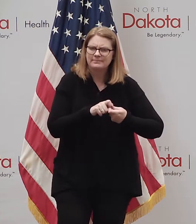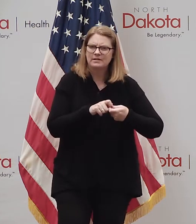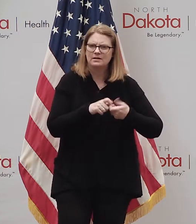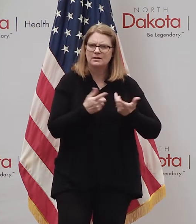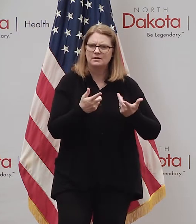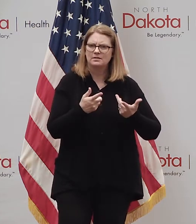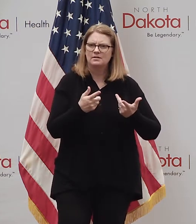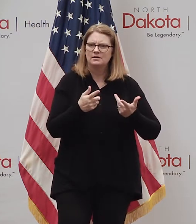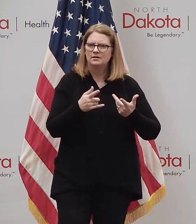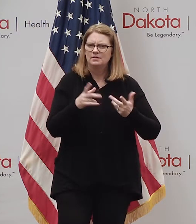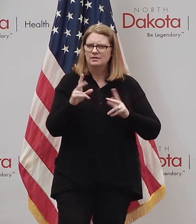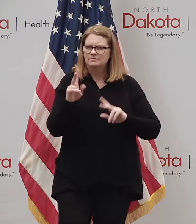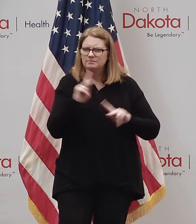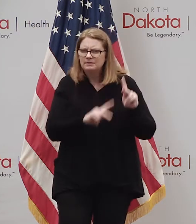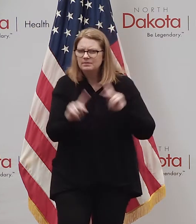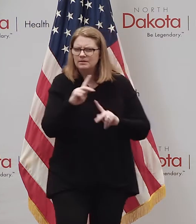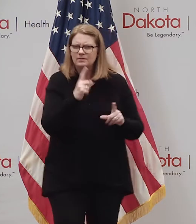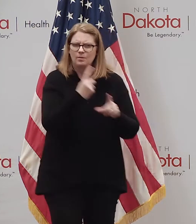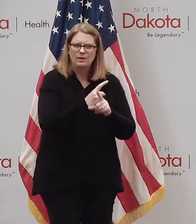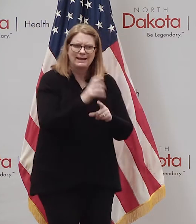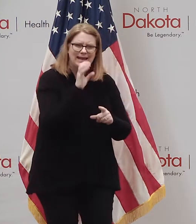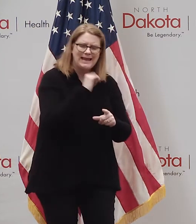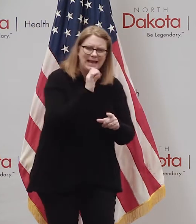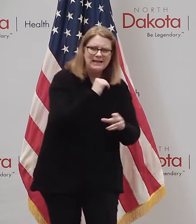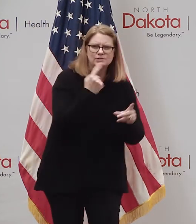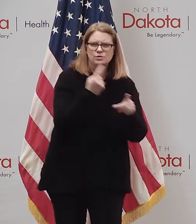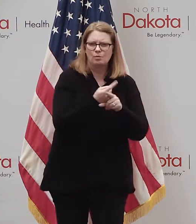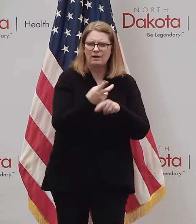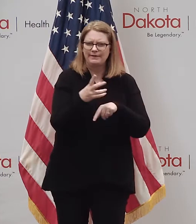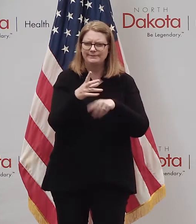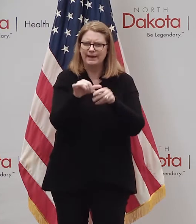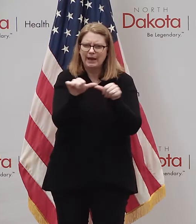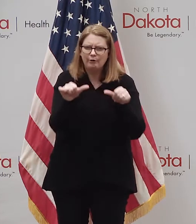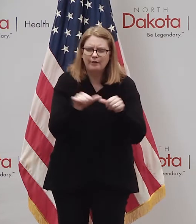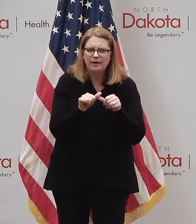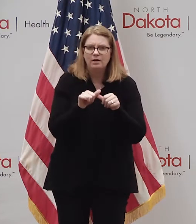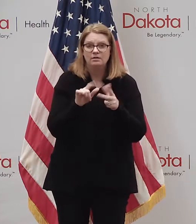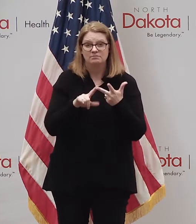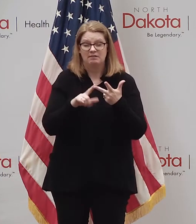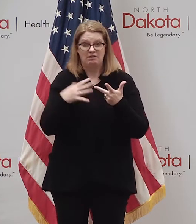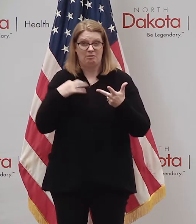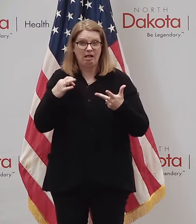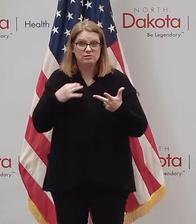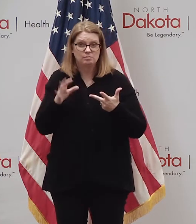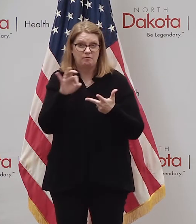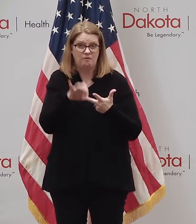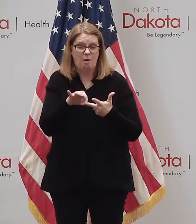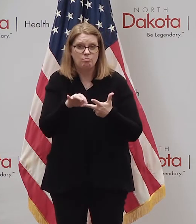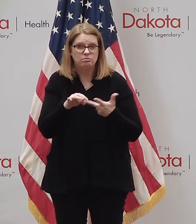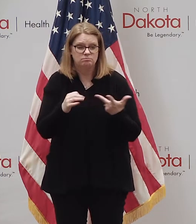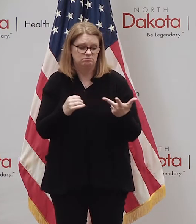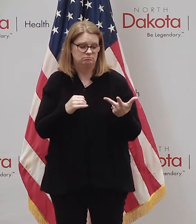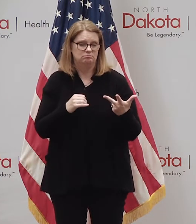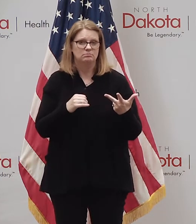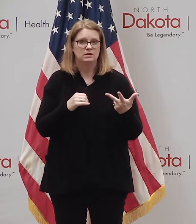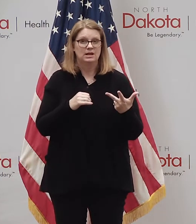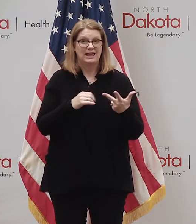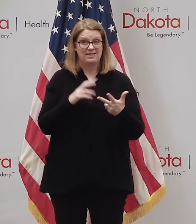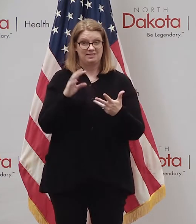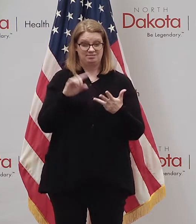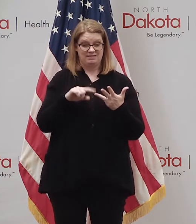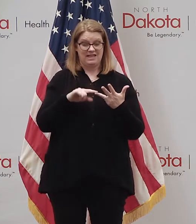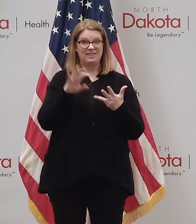are of the right age, at the right geography, and are eligible to vote, and that they only vote once.